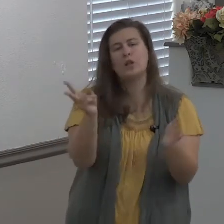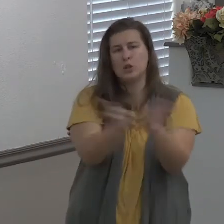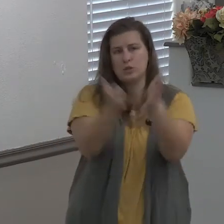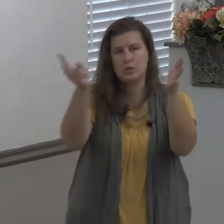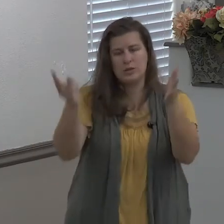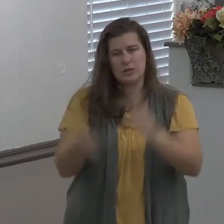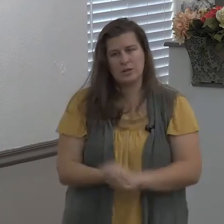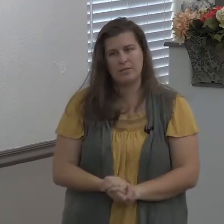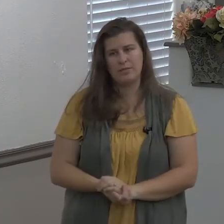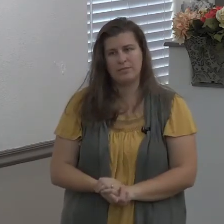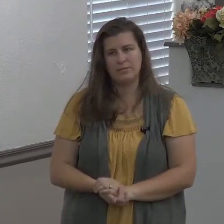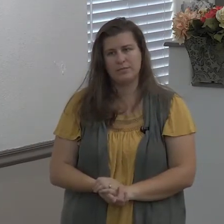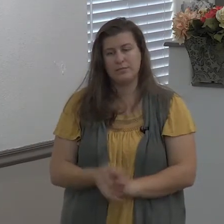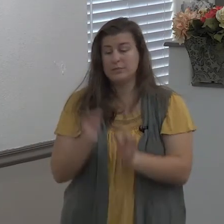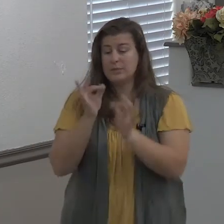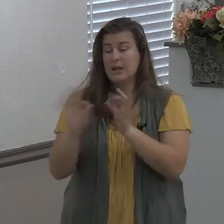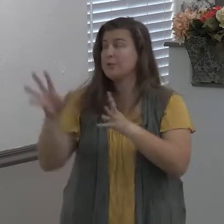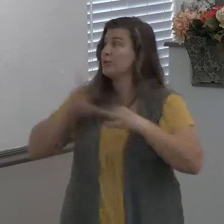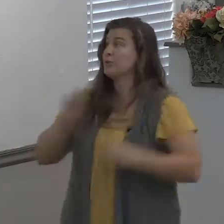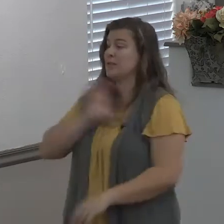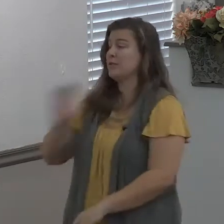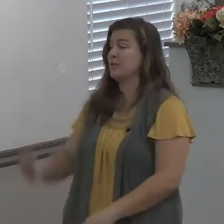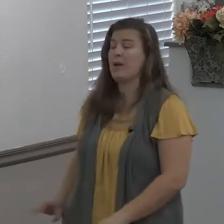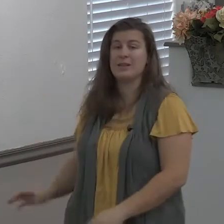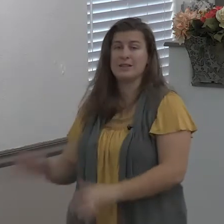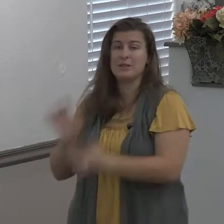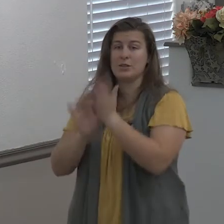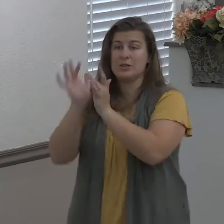And it's time to flip sides, my friend, because you're on the losing side.